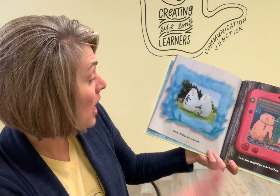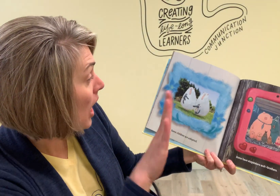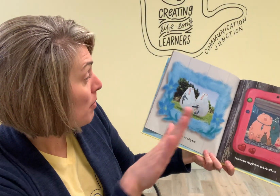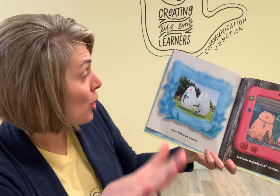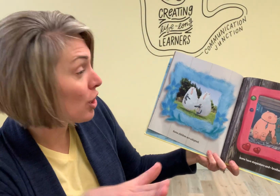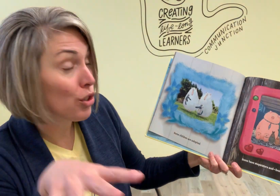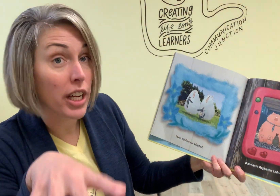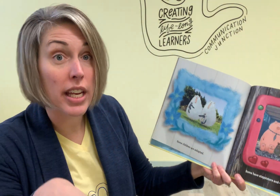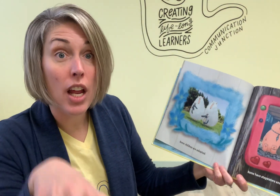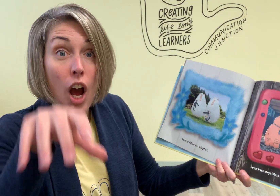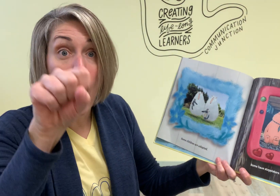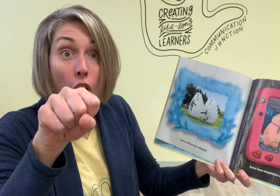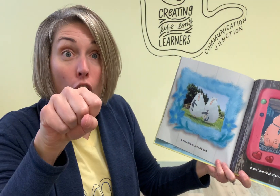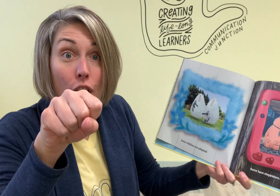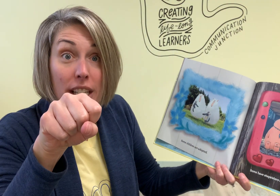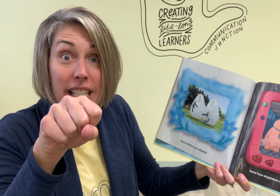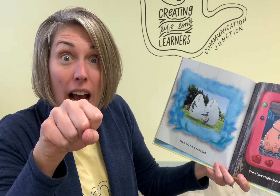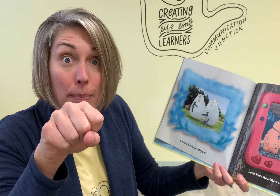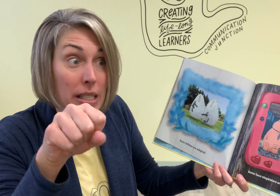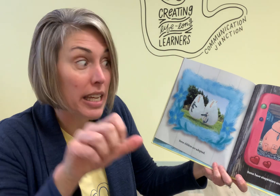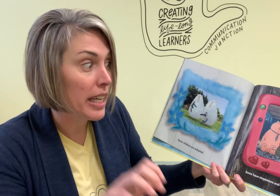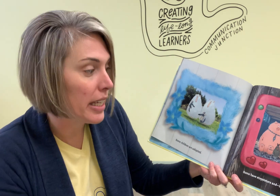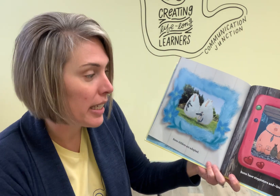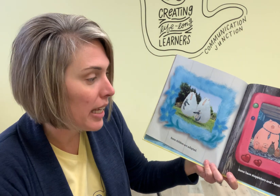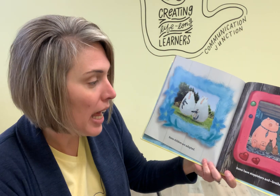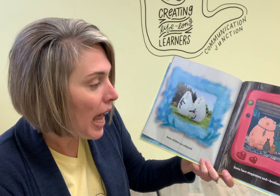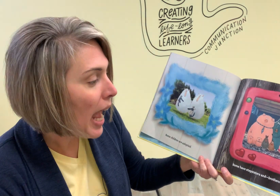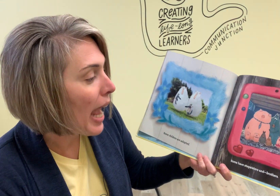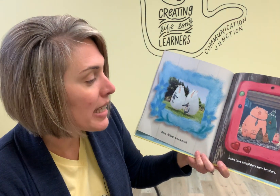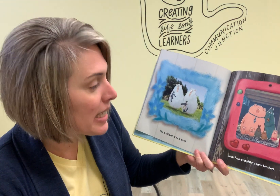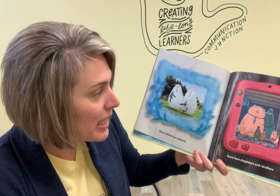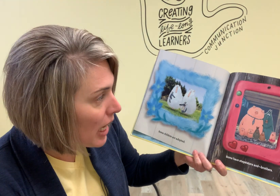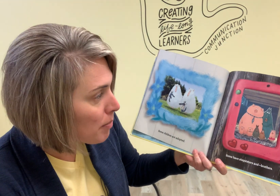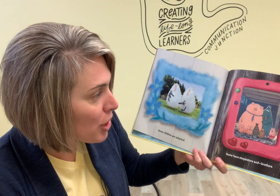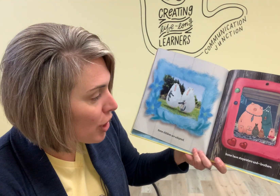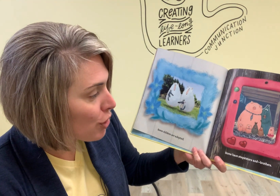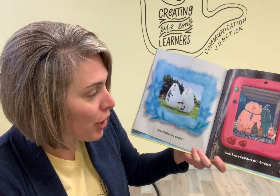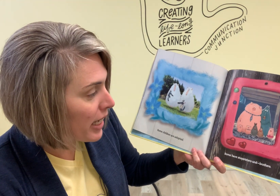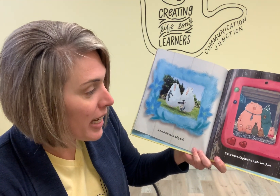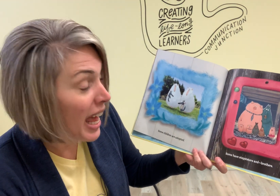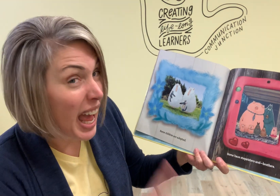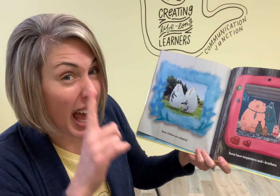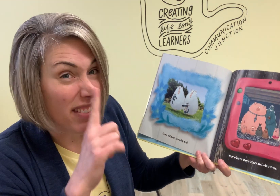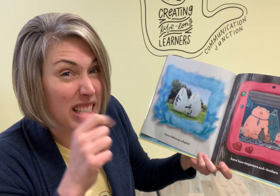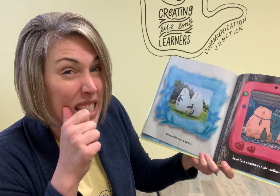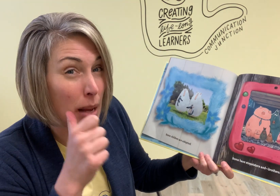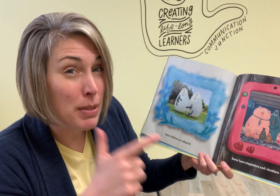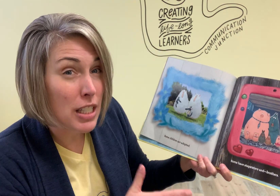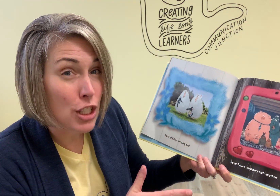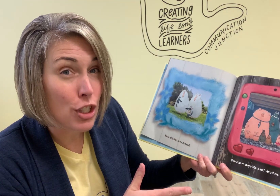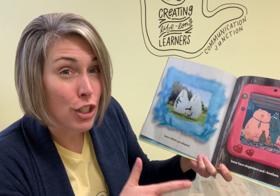Some children are adopted. And some children have stepsisters